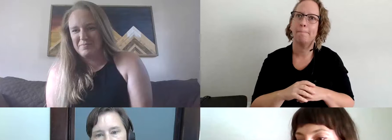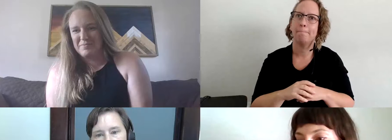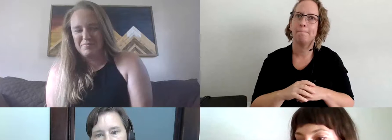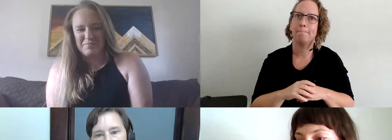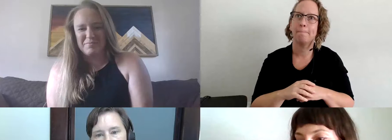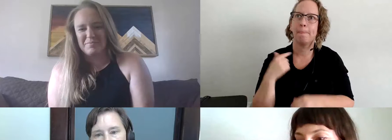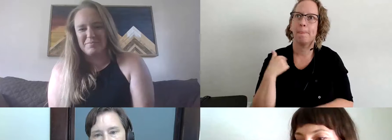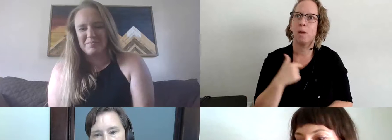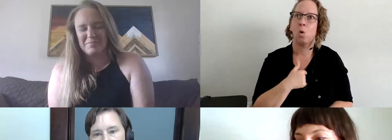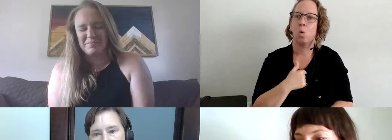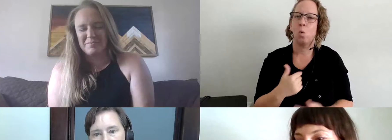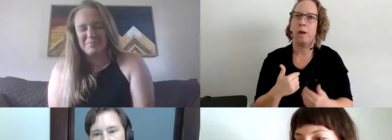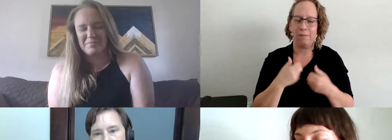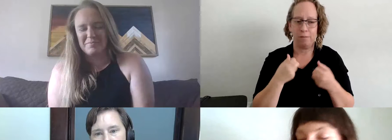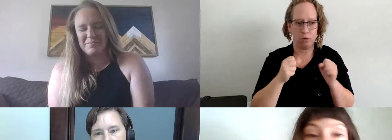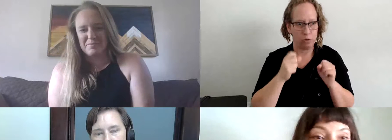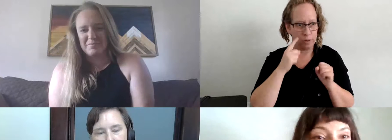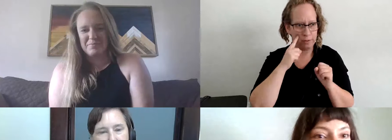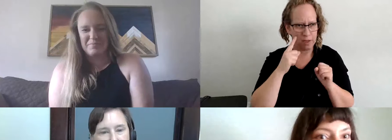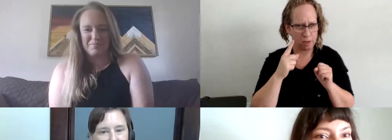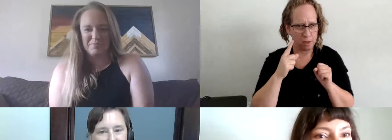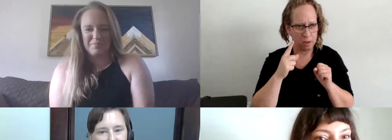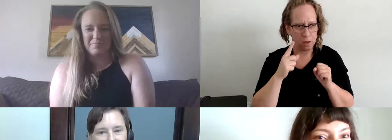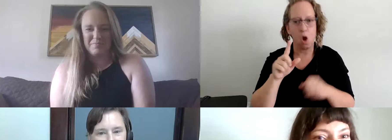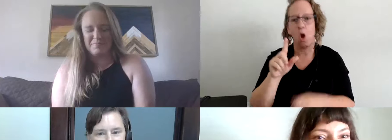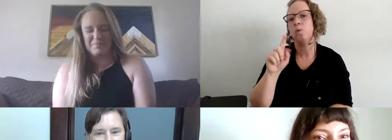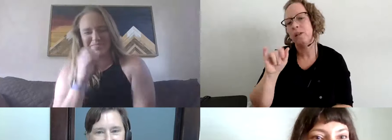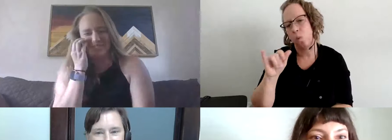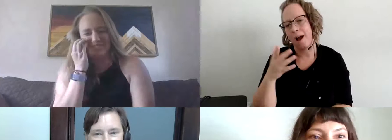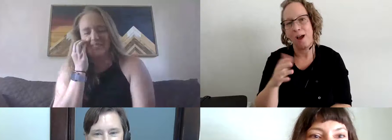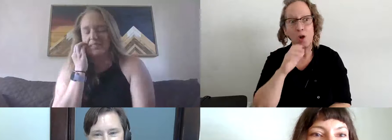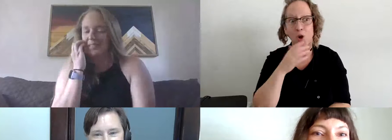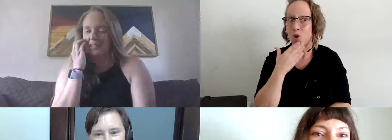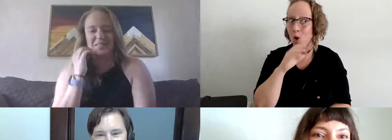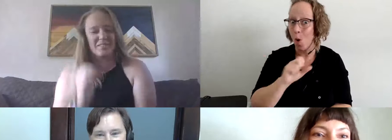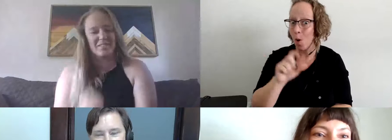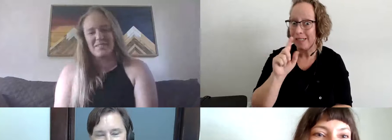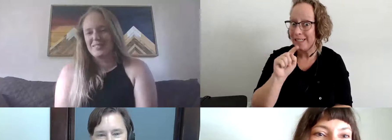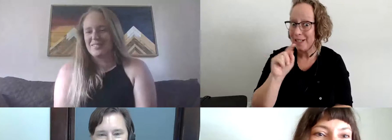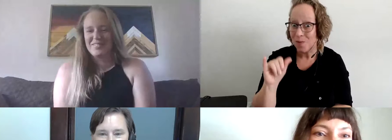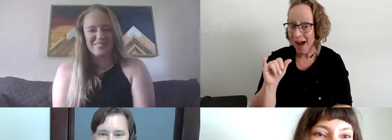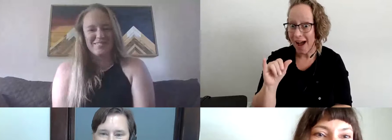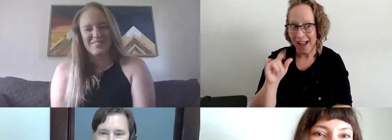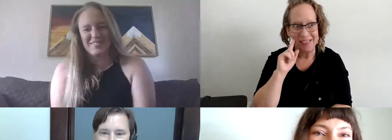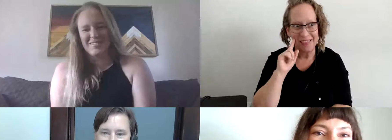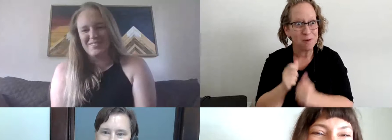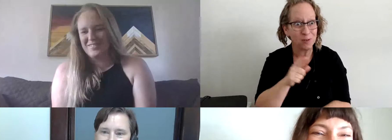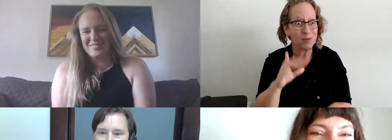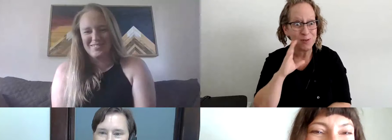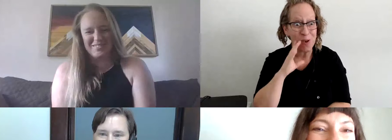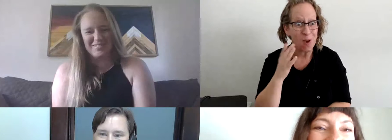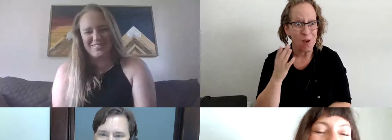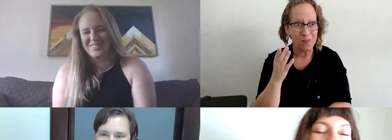We have, I'm trying to think what service, TTY, good old TTY. I think most of you know what that